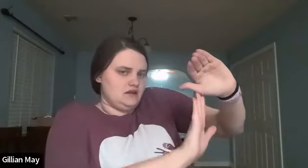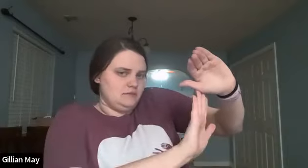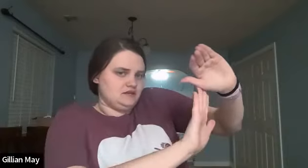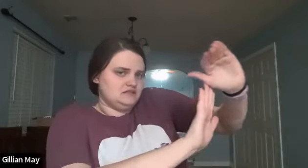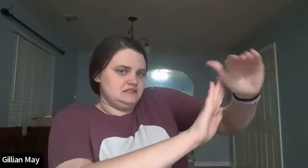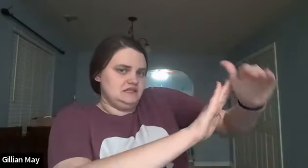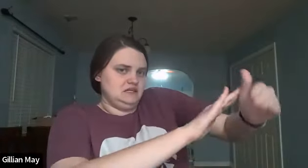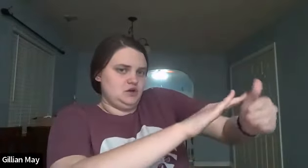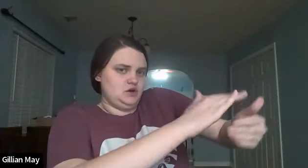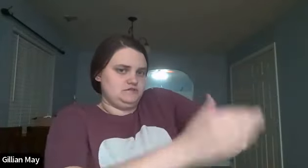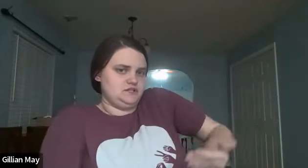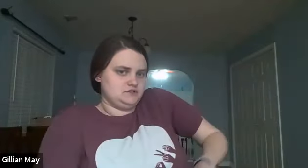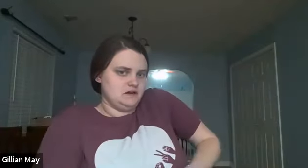of make a C curve to yourself.